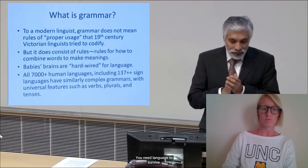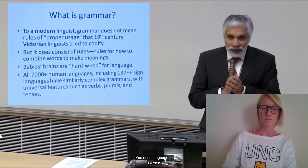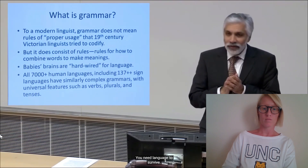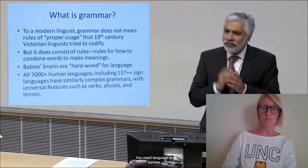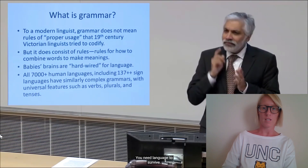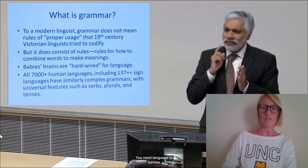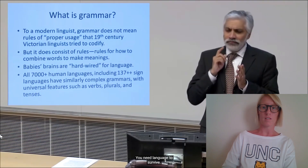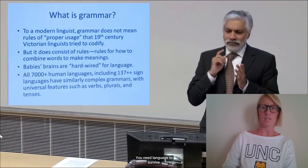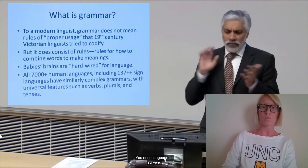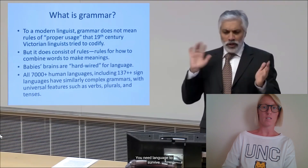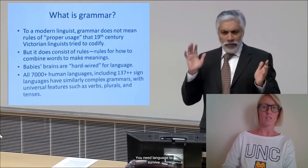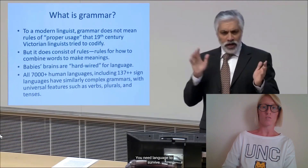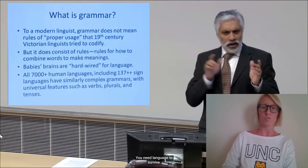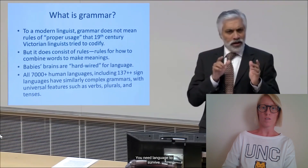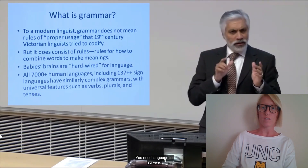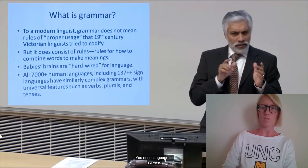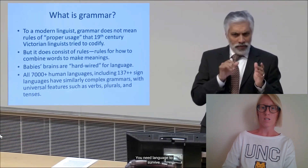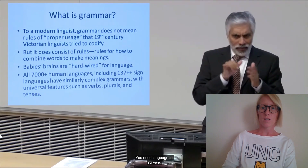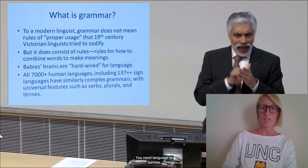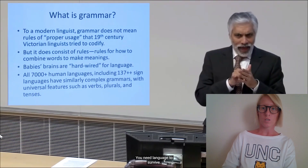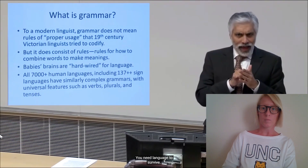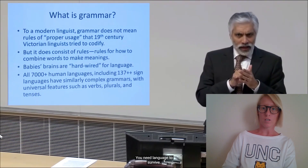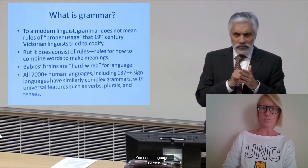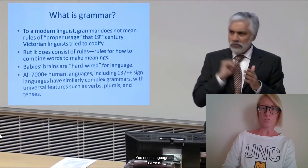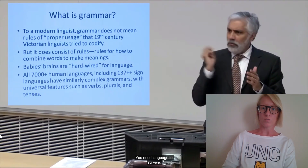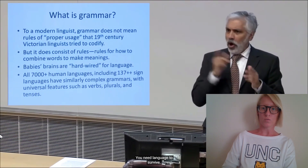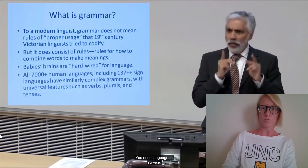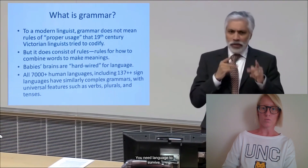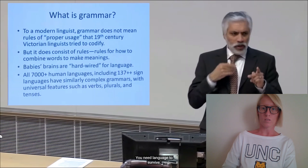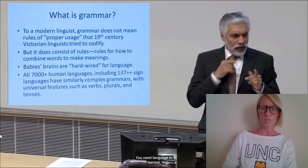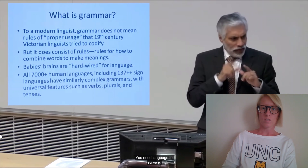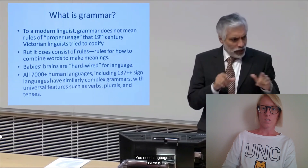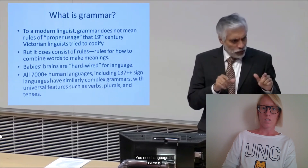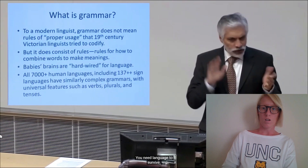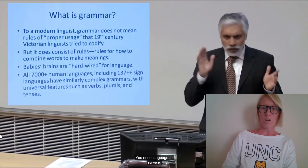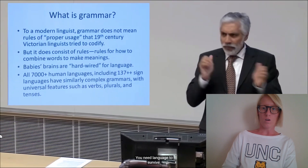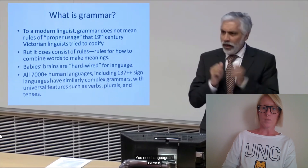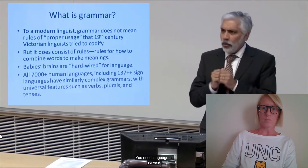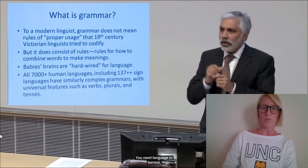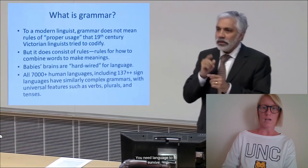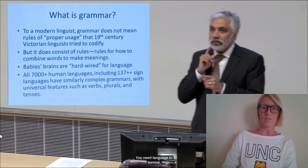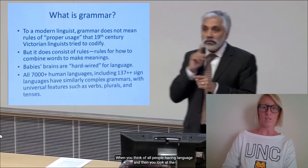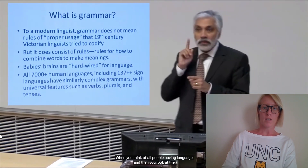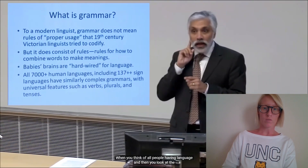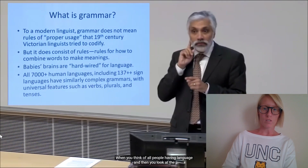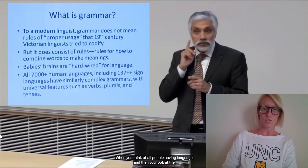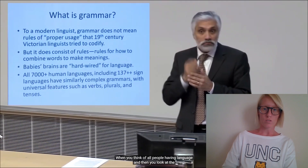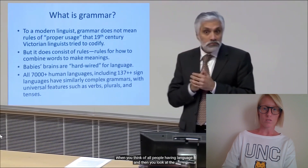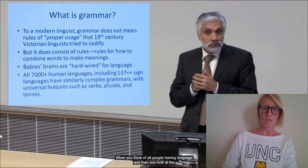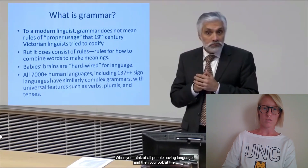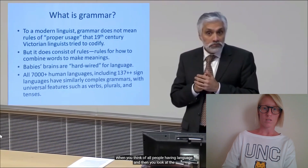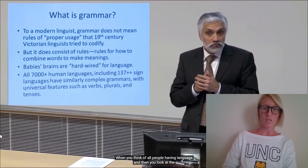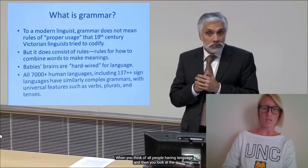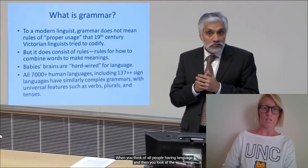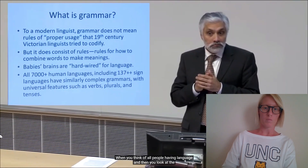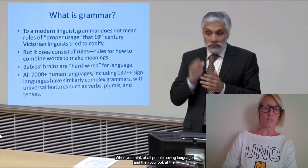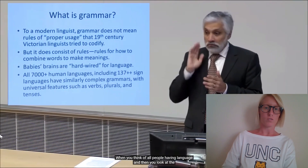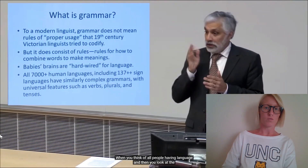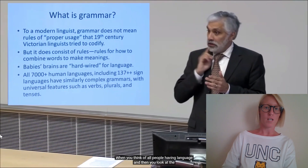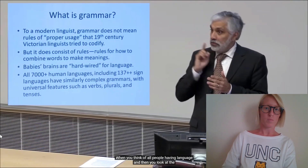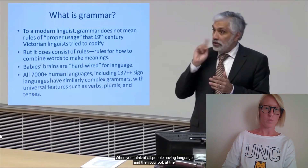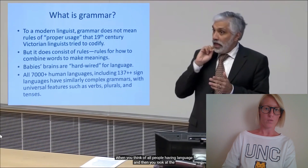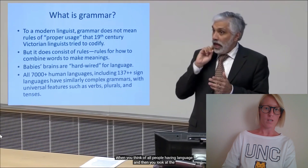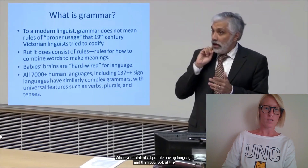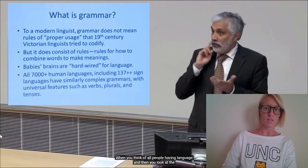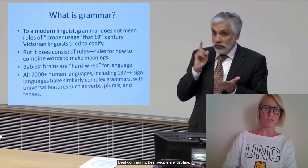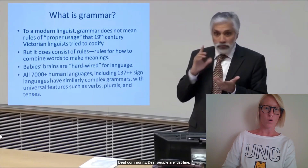life. And that's what they need to survive, compared to all people that have When you language. think of all people having